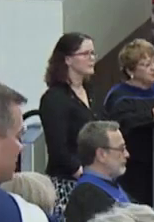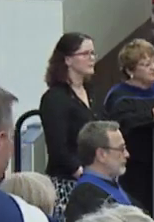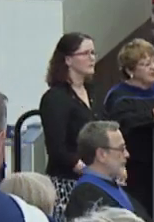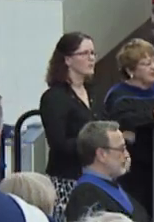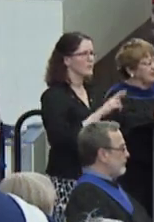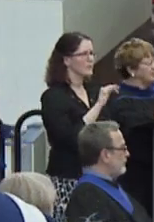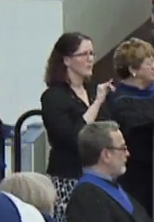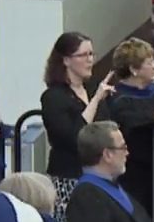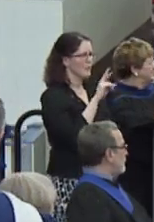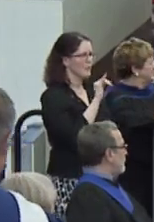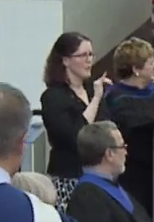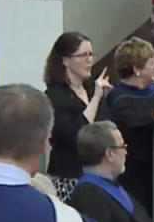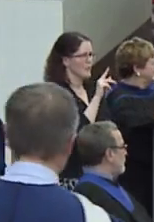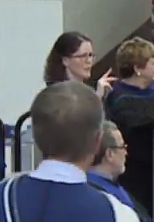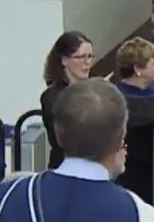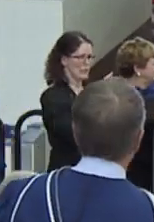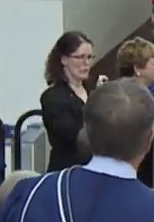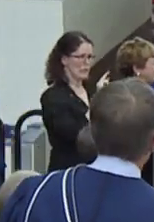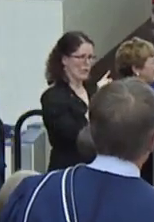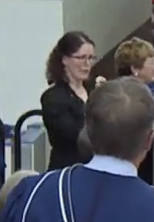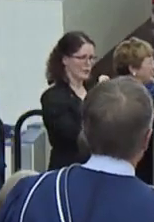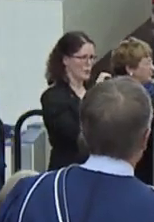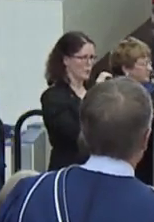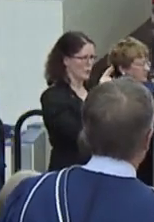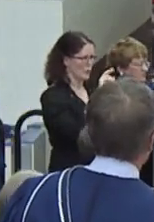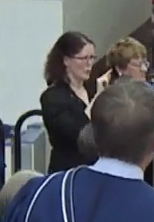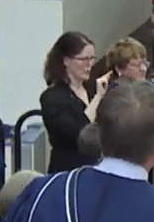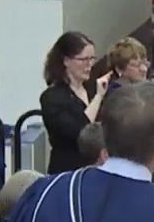Rivinette Ortega,